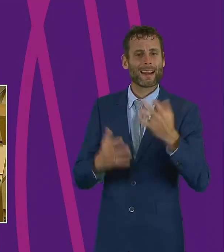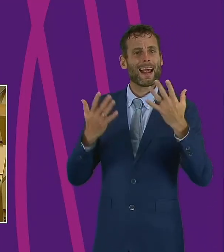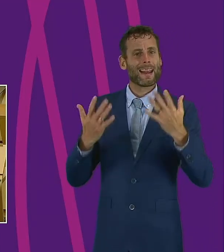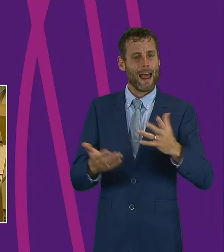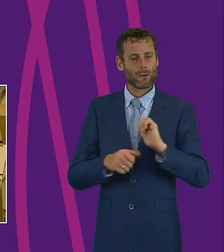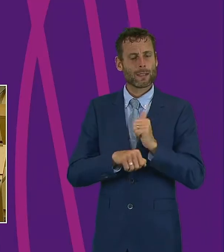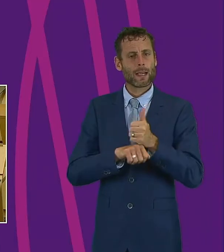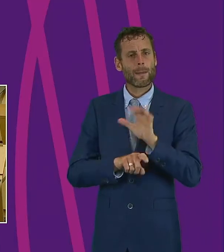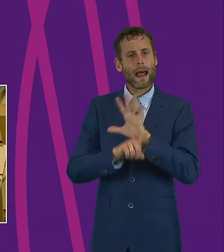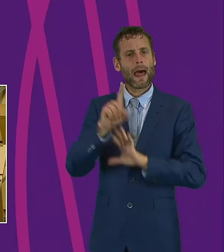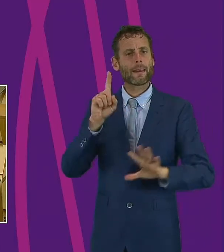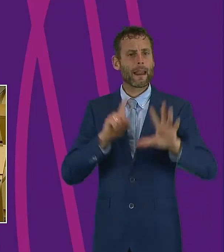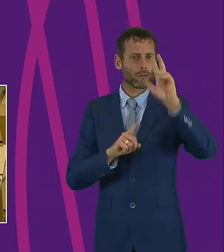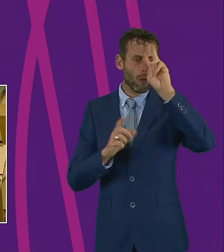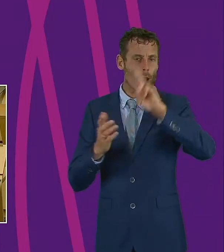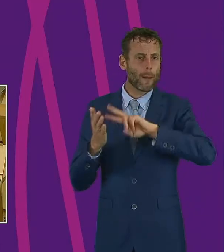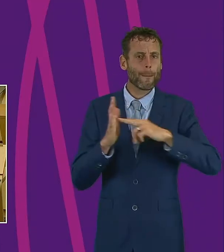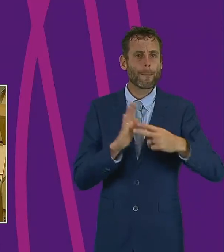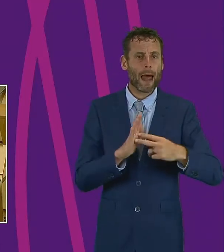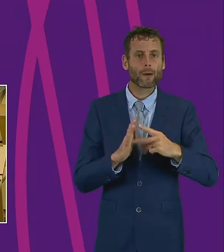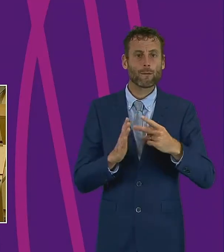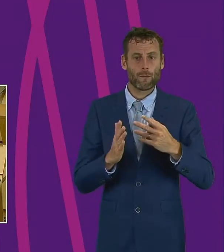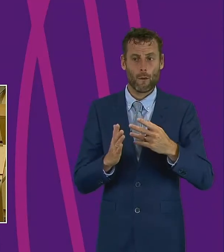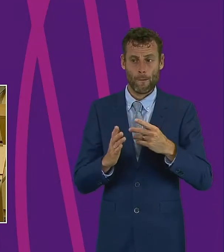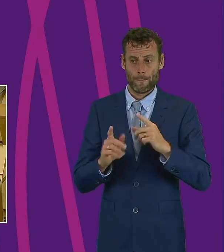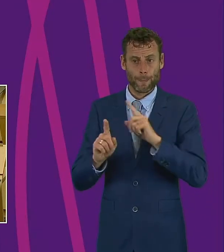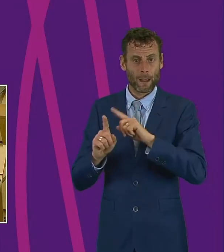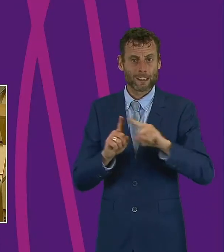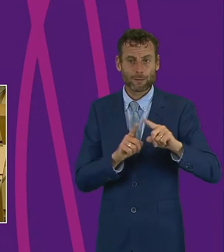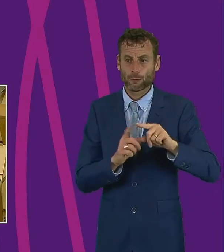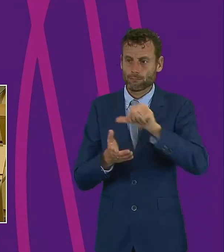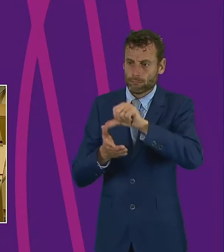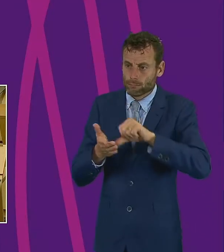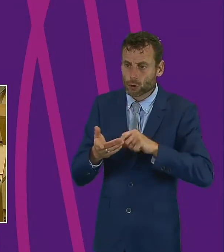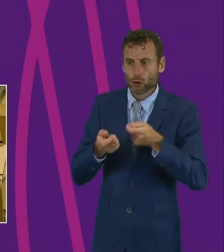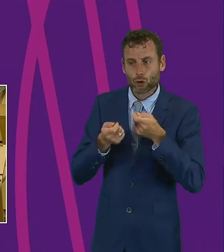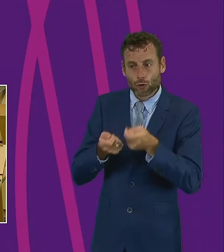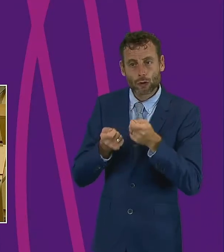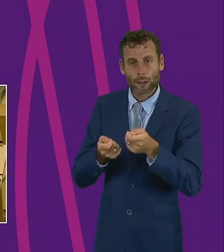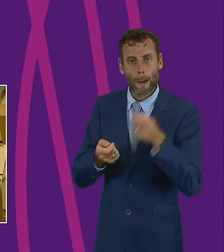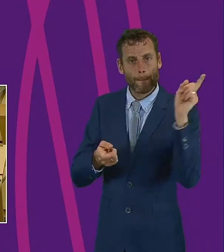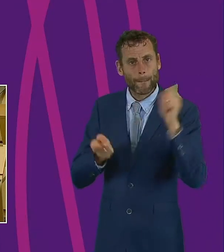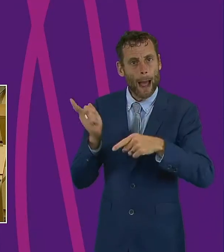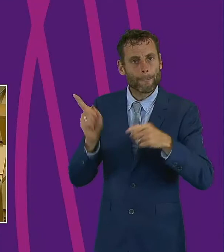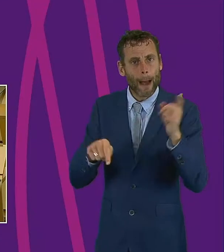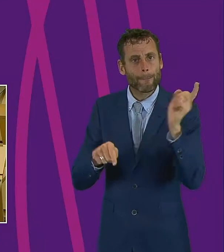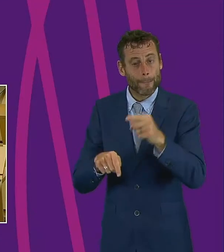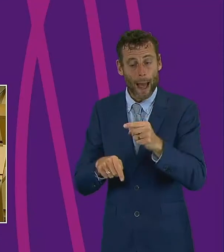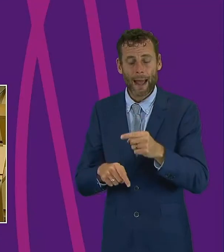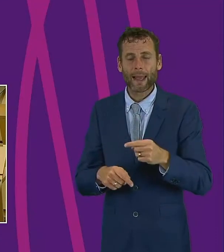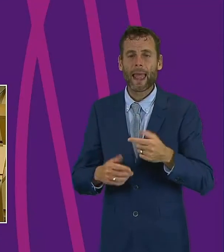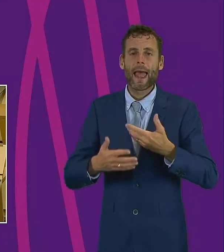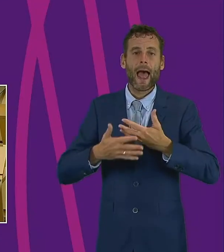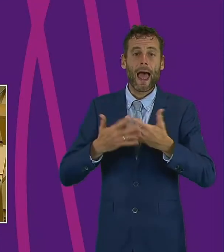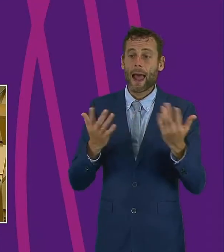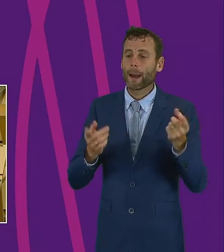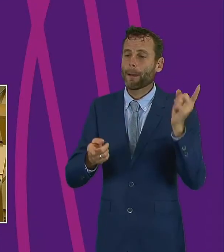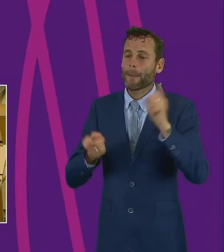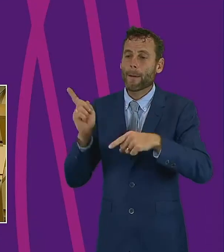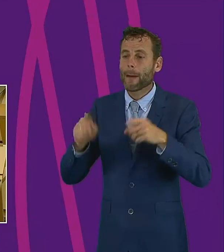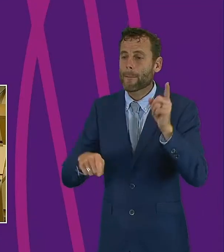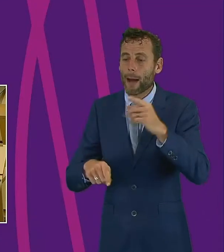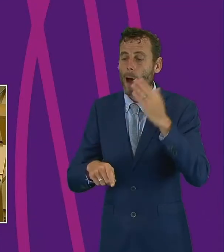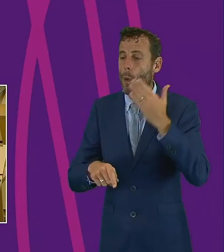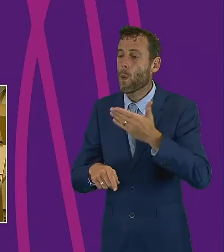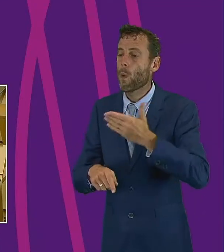of cancer services, and that work is underway, but patients, of course, should be being kept up to date, so I will certainly